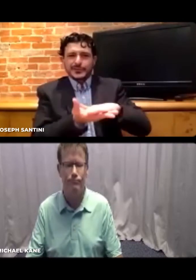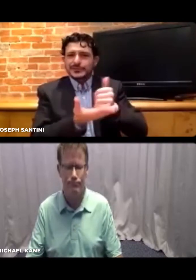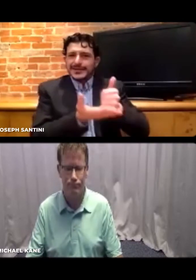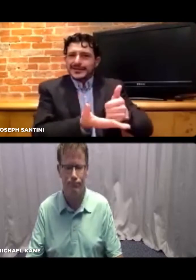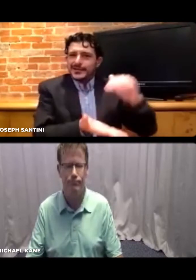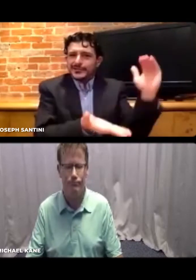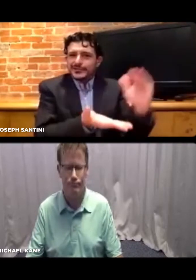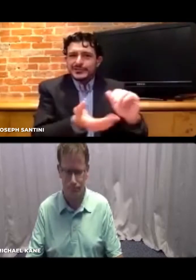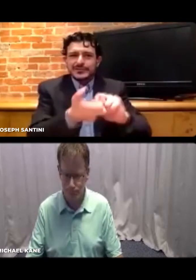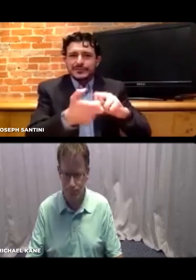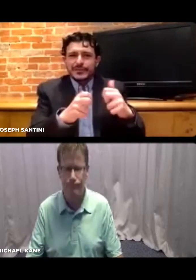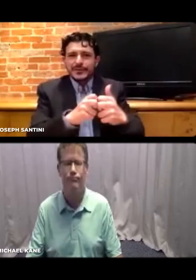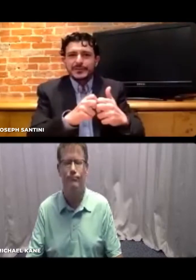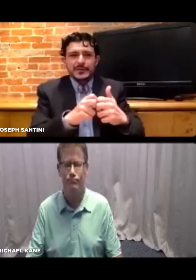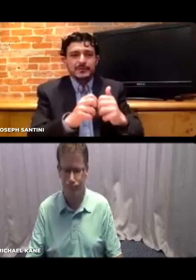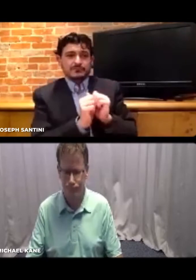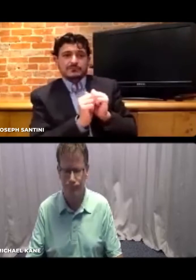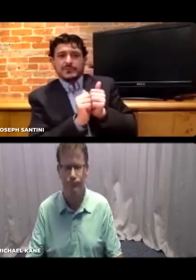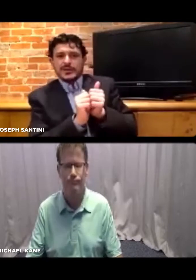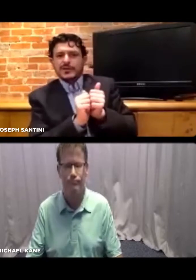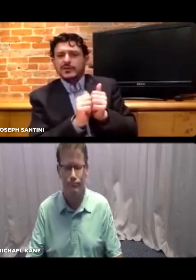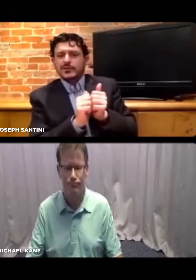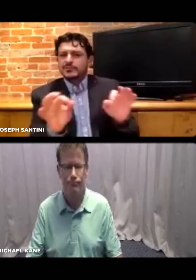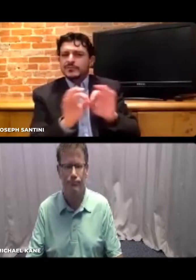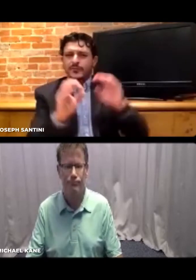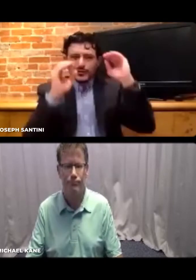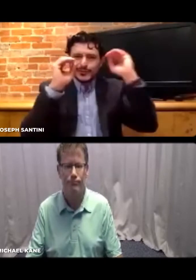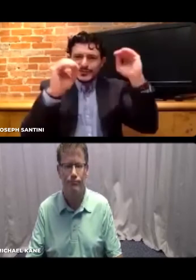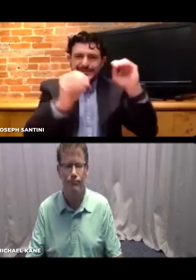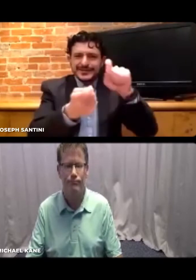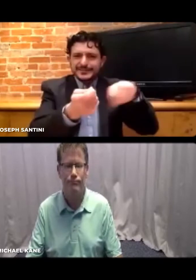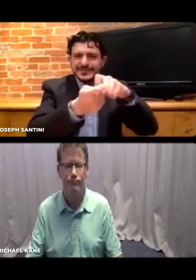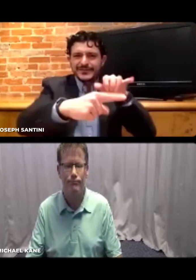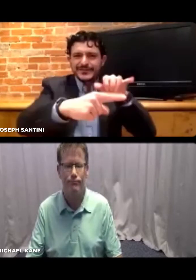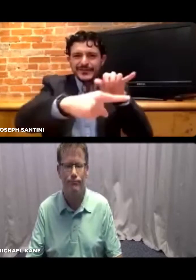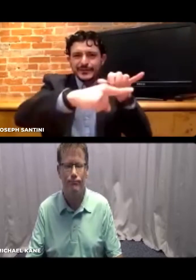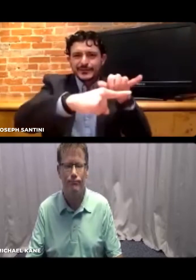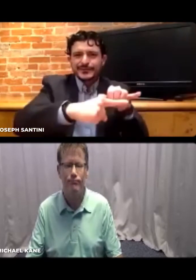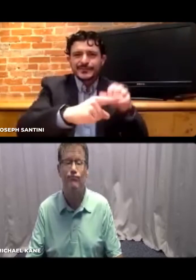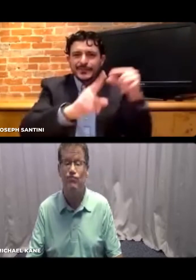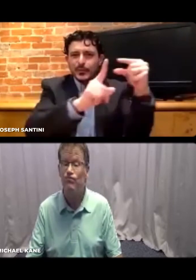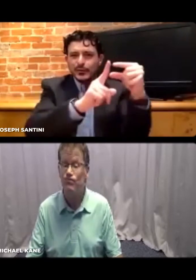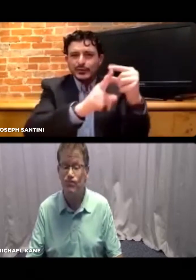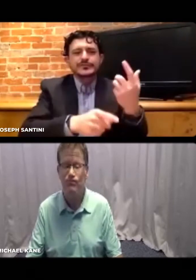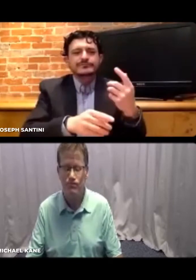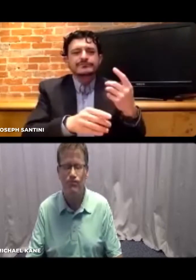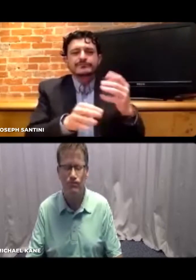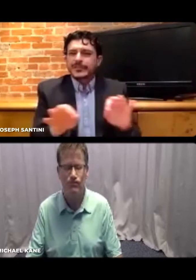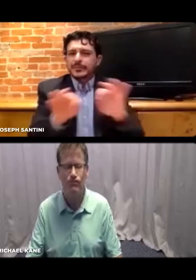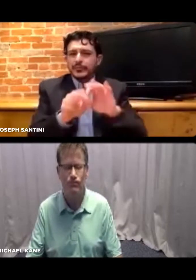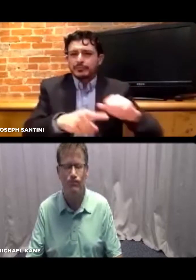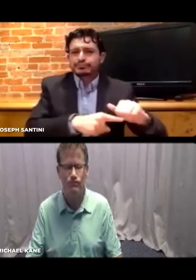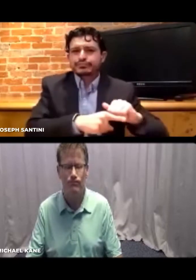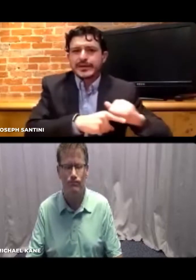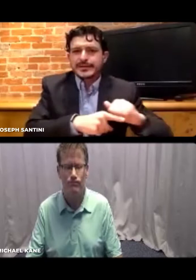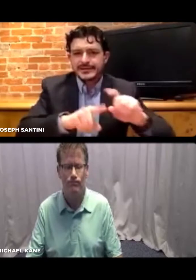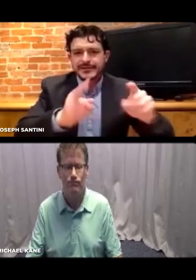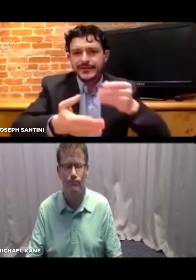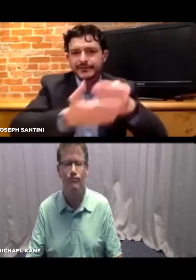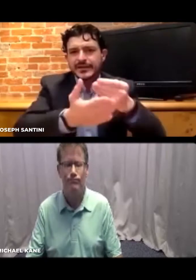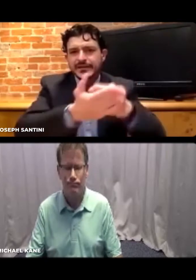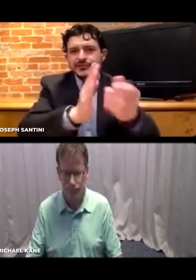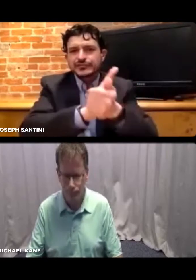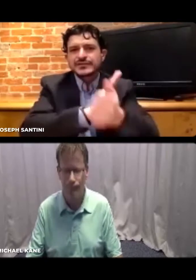problem by helping students become familiar with terminology, vocabulary, and practice skills.